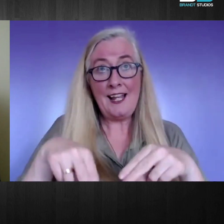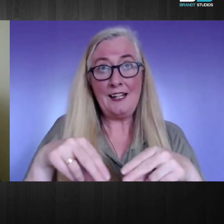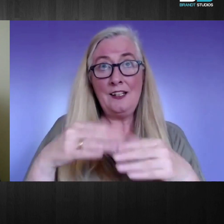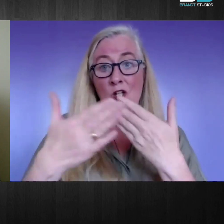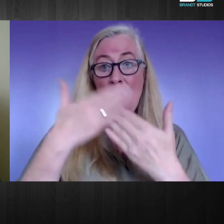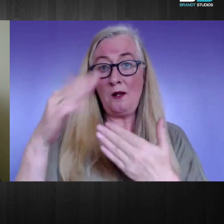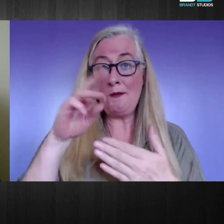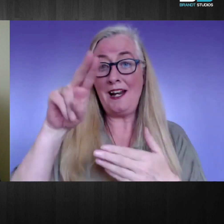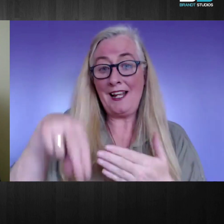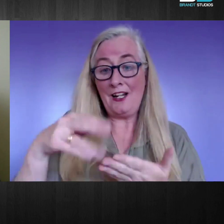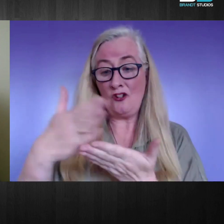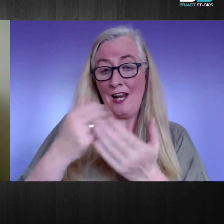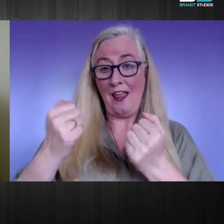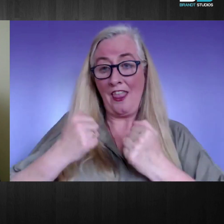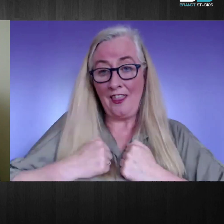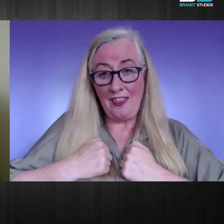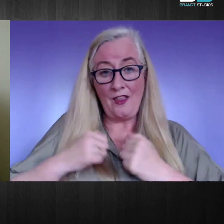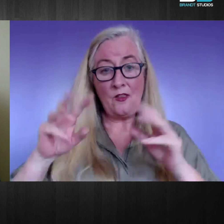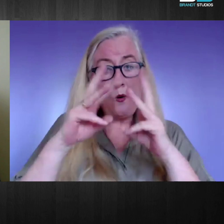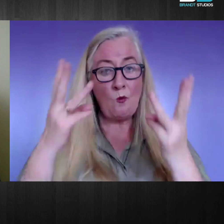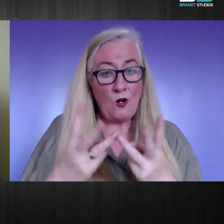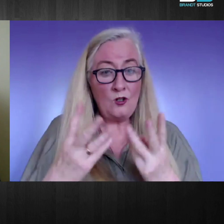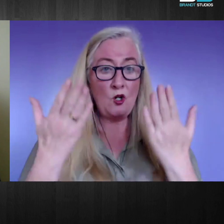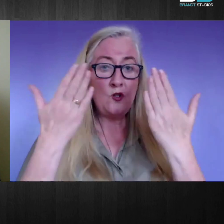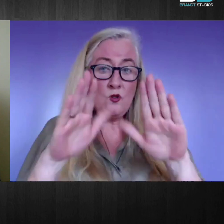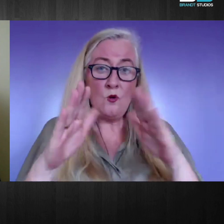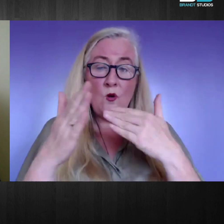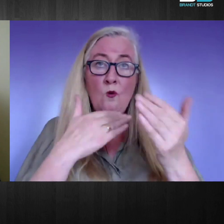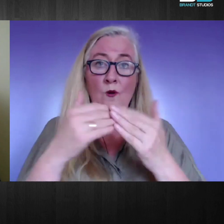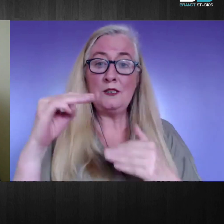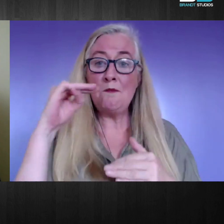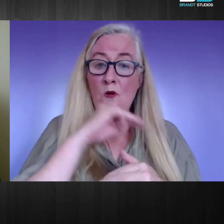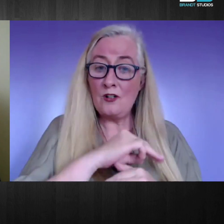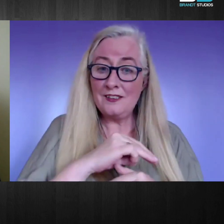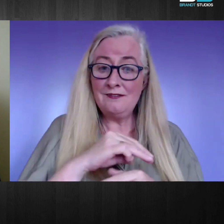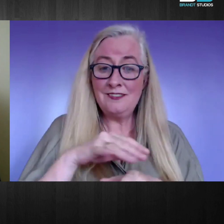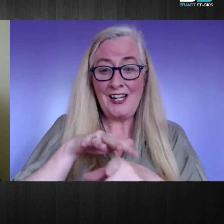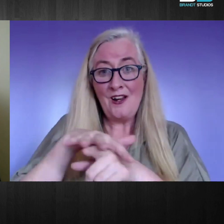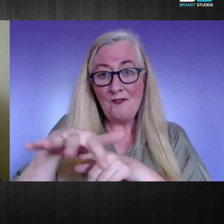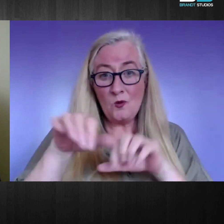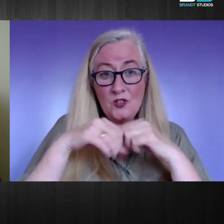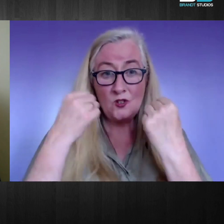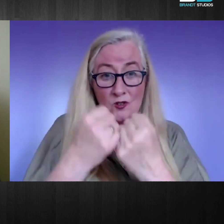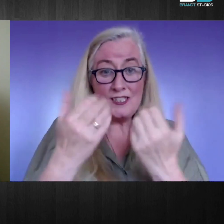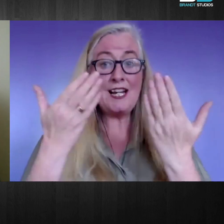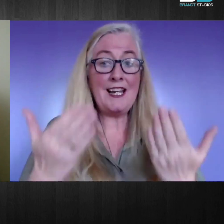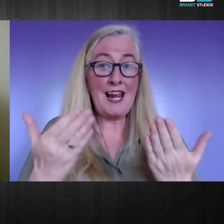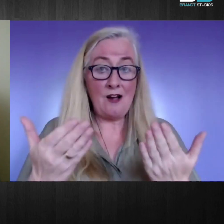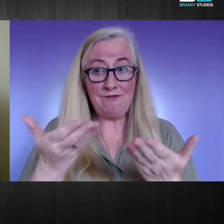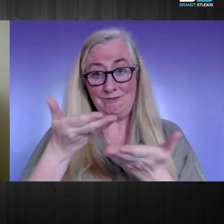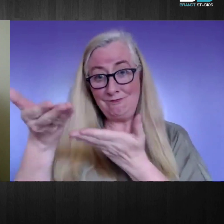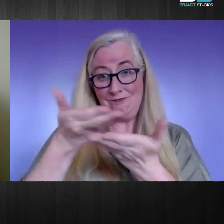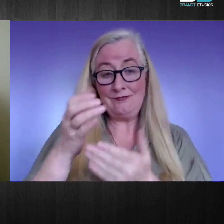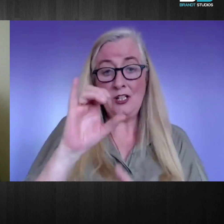the critical issues and call for change within their societies. So let's turn to Jack. Jack, you've been engaged in youth